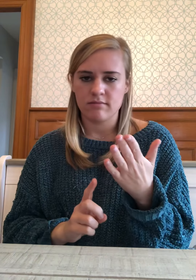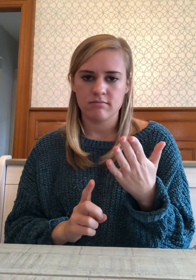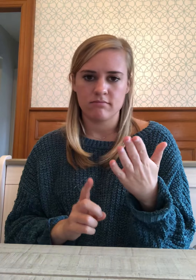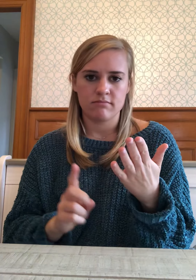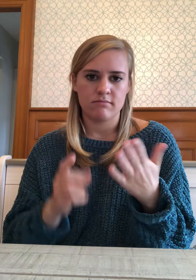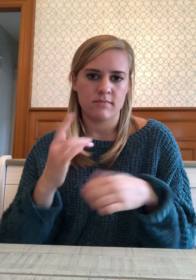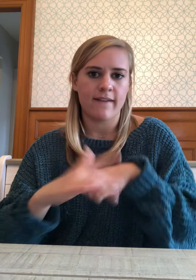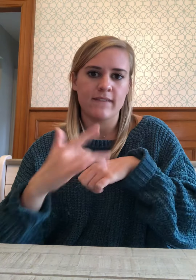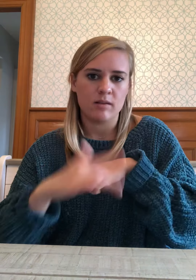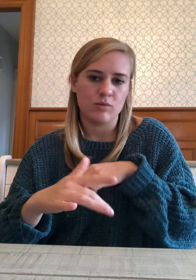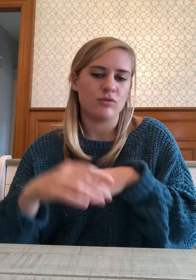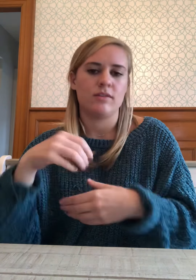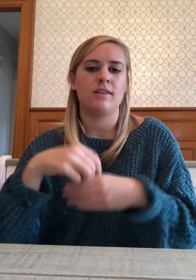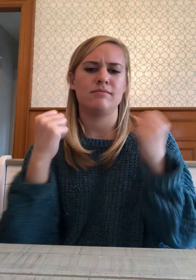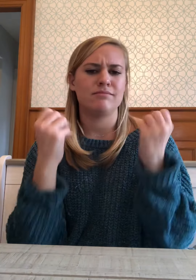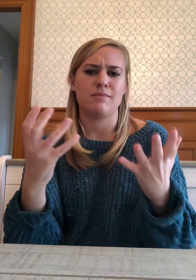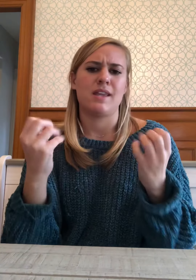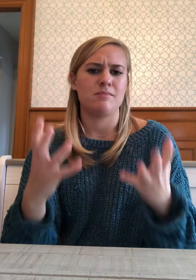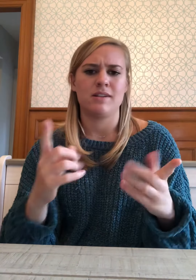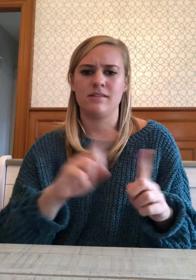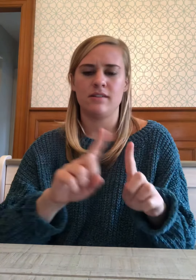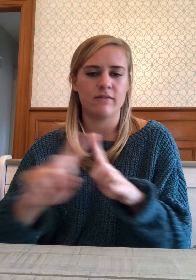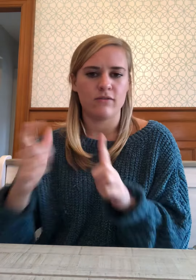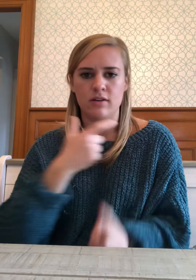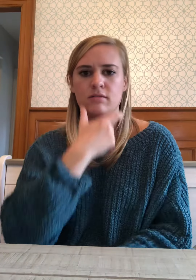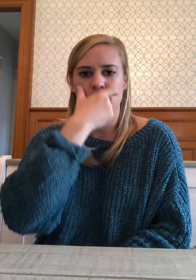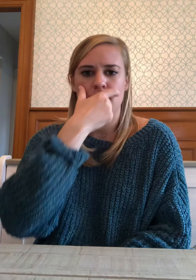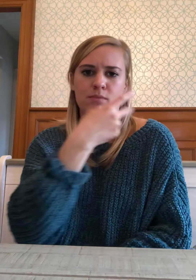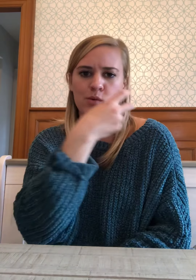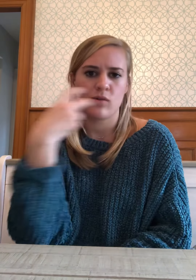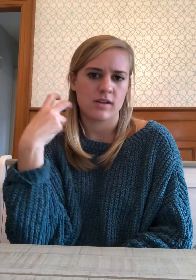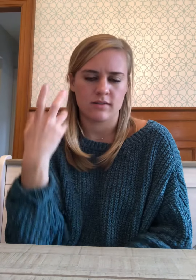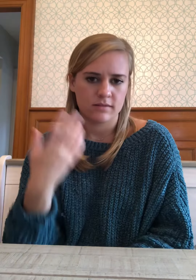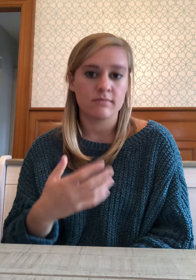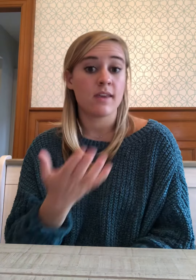in many, many different orthodontic appliances. Thanks for your attention.